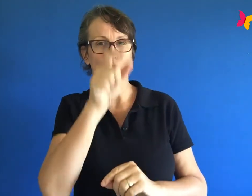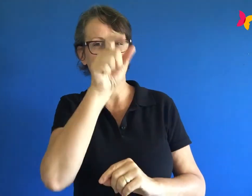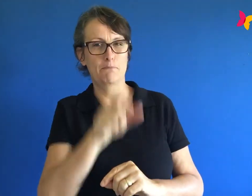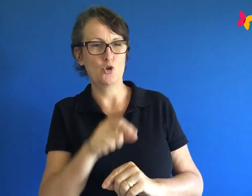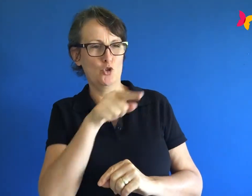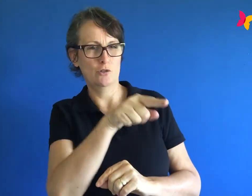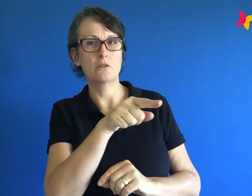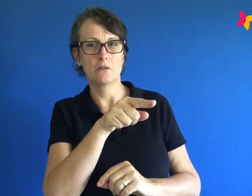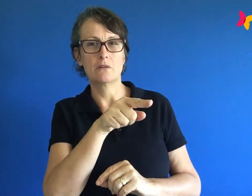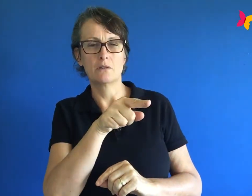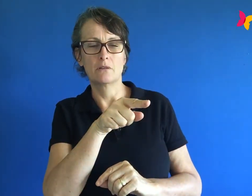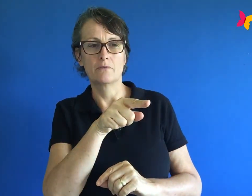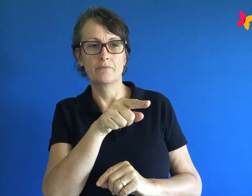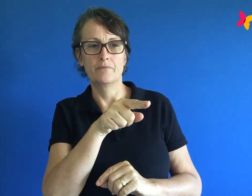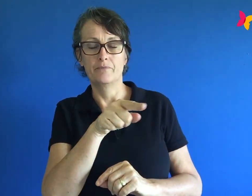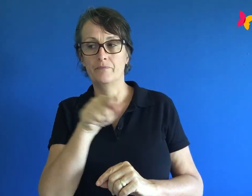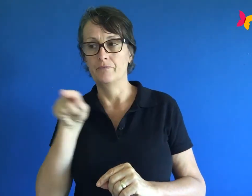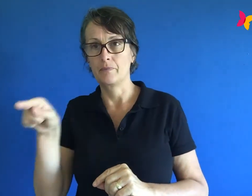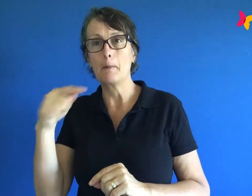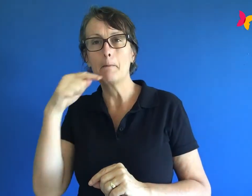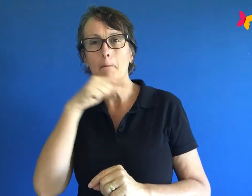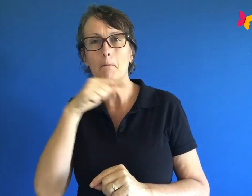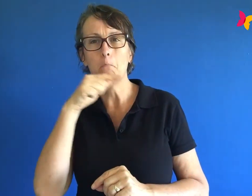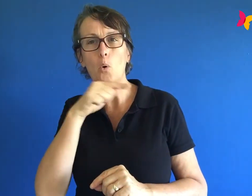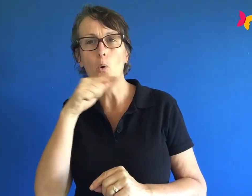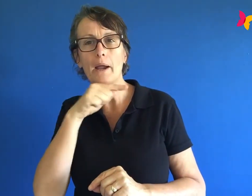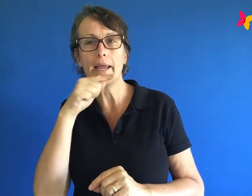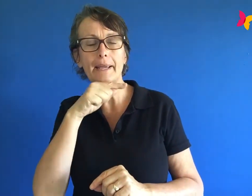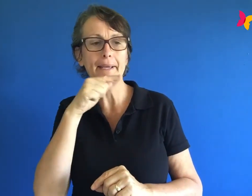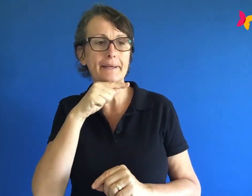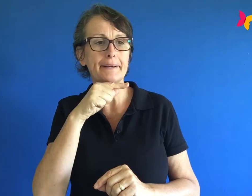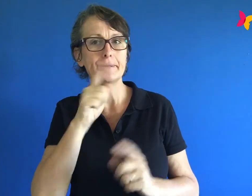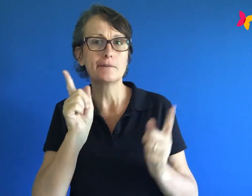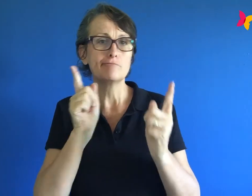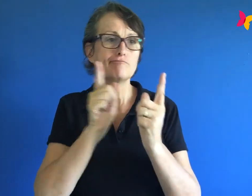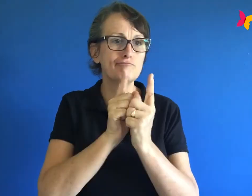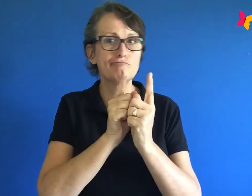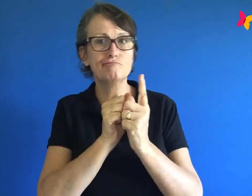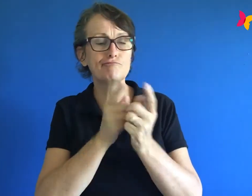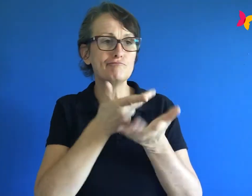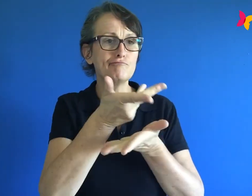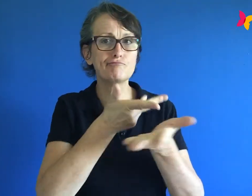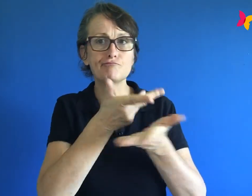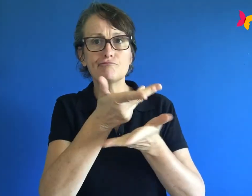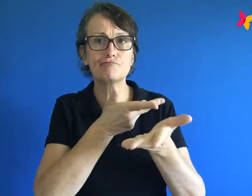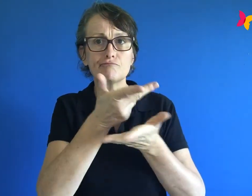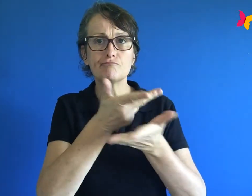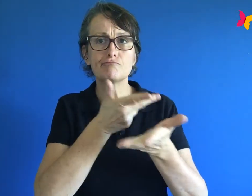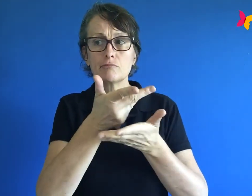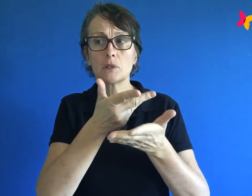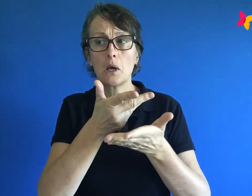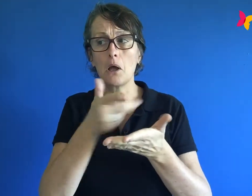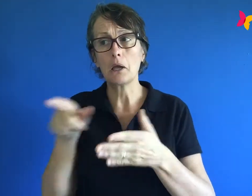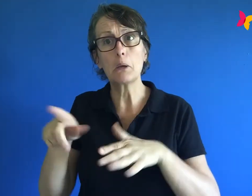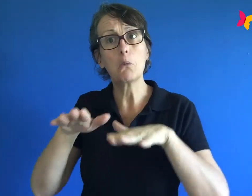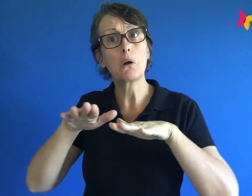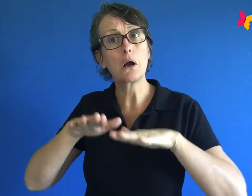he kind of maintained him for a little bit, and he came out. He wasn't terribly agitated. He was fairly